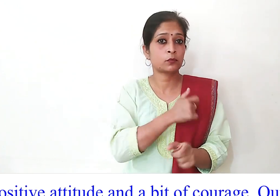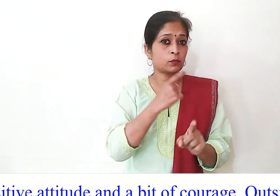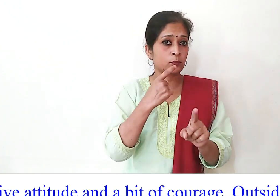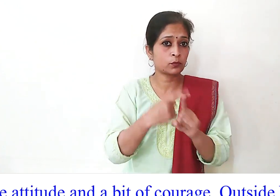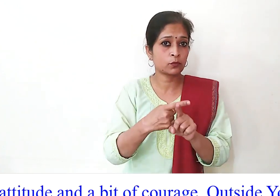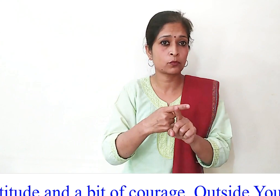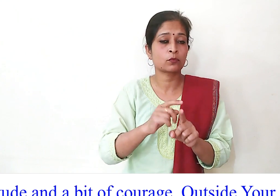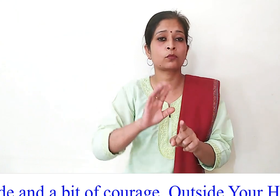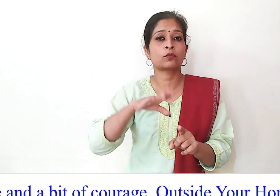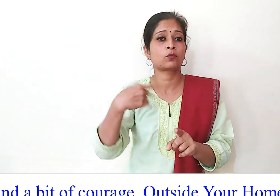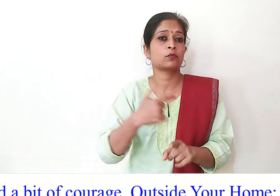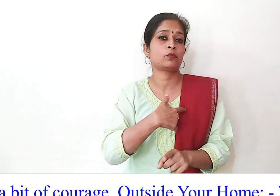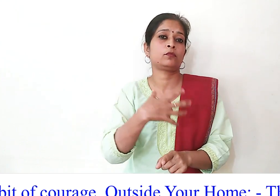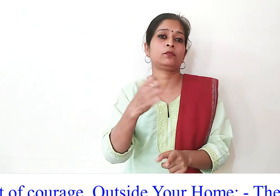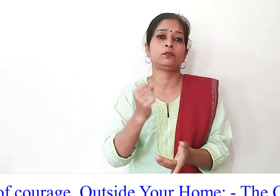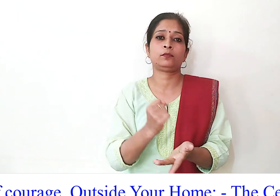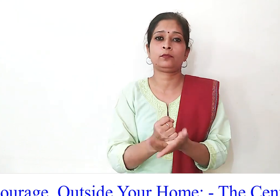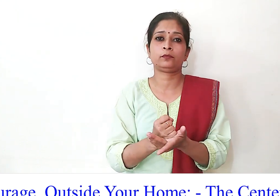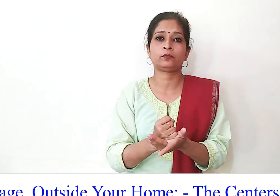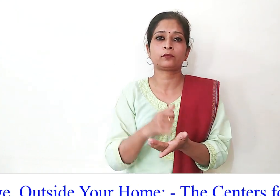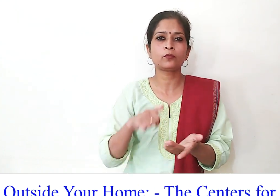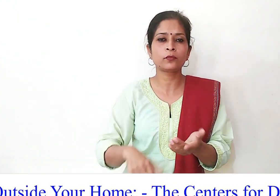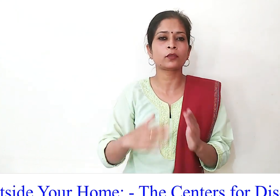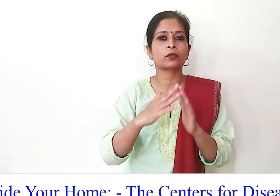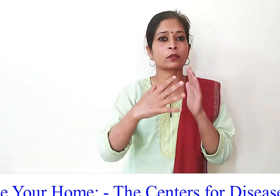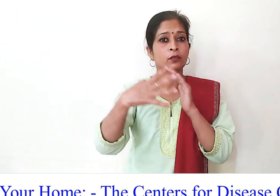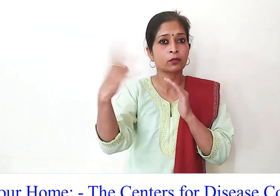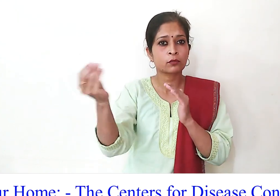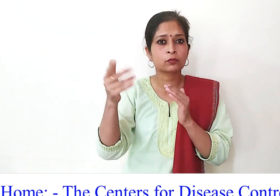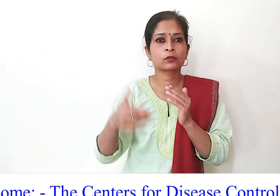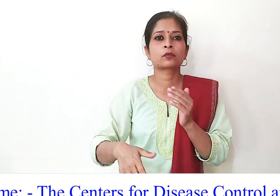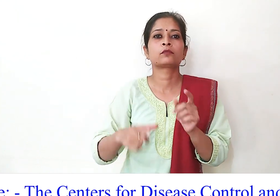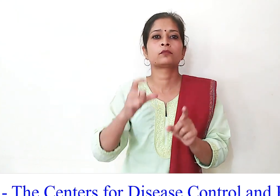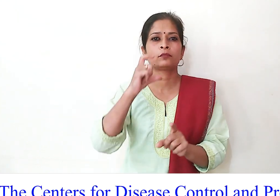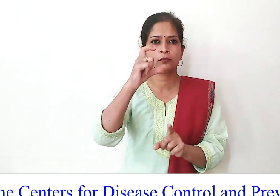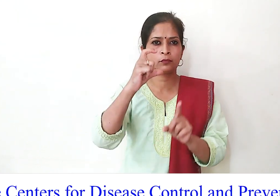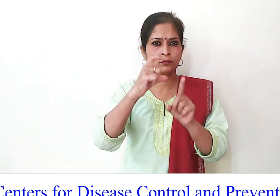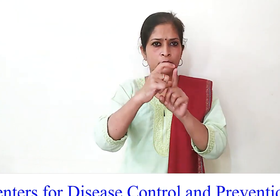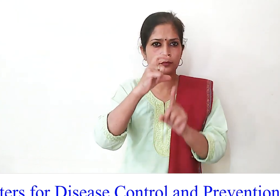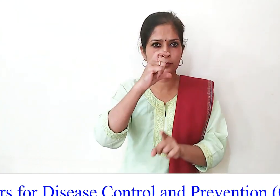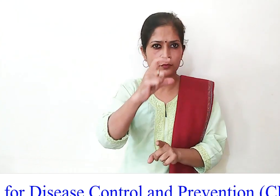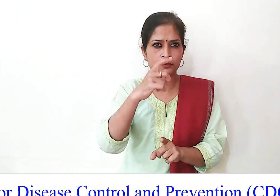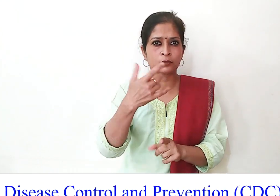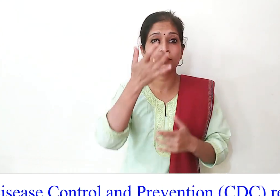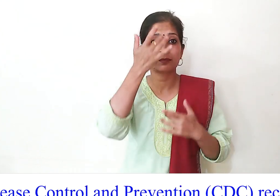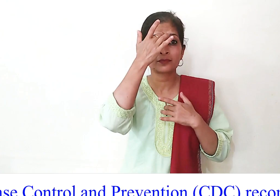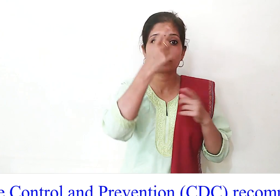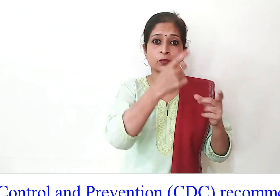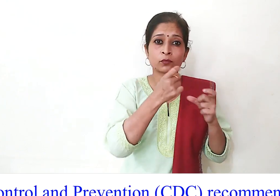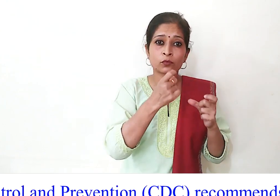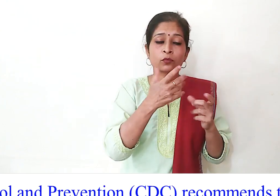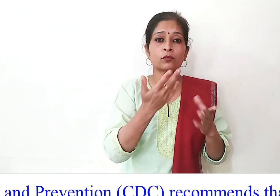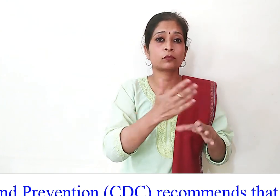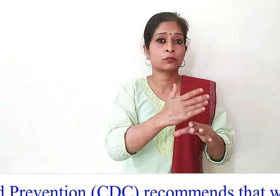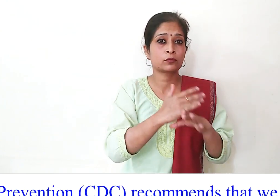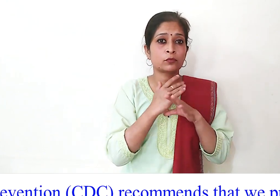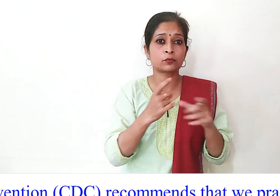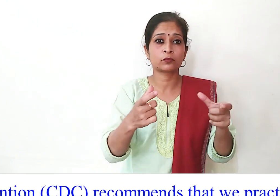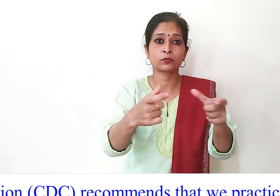bit of courage. Outside your home, the Centers for Disease Control and Prevention, CDC, recommends that